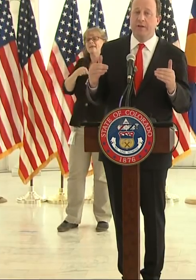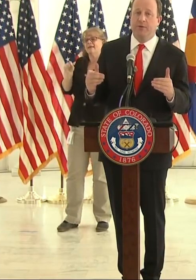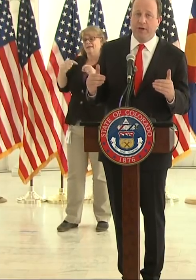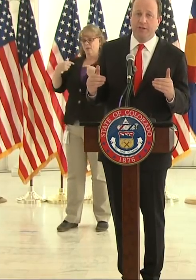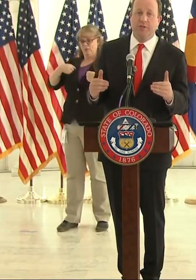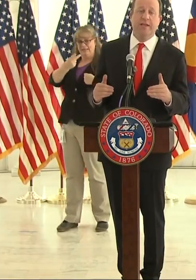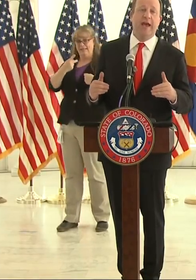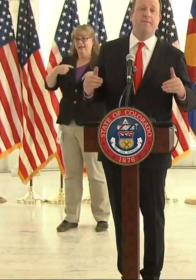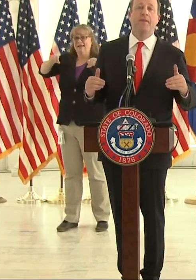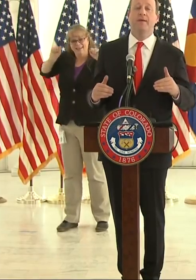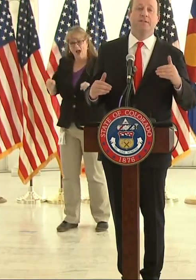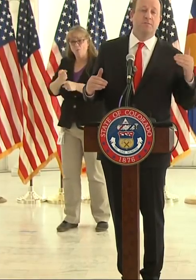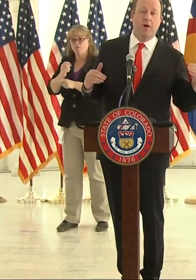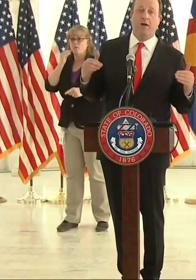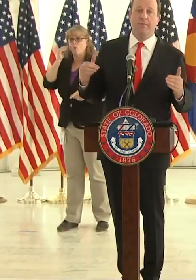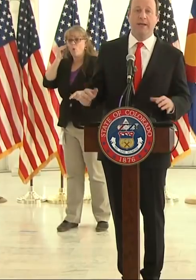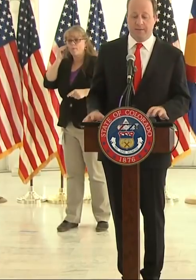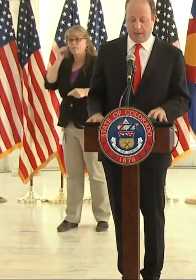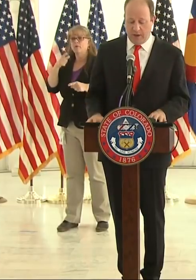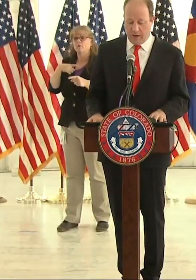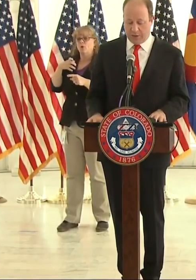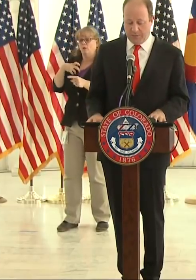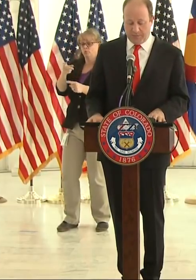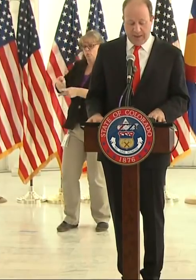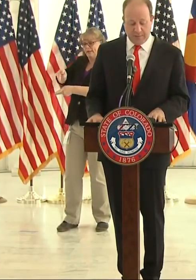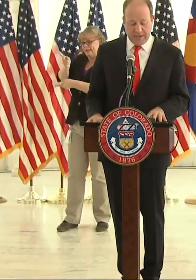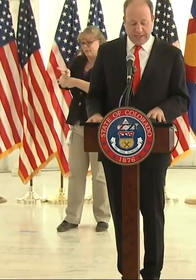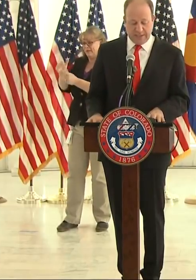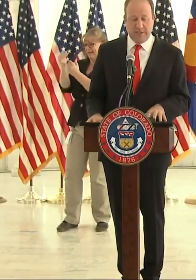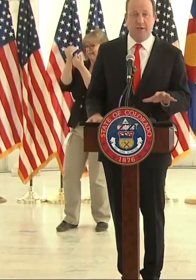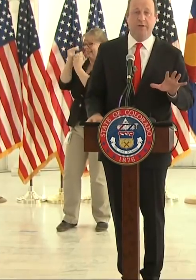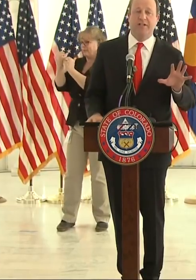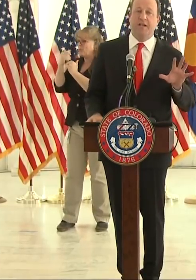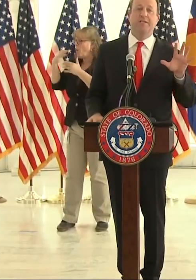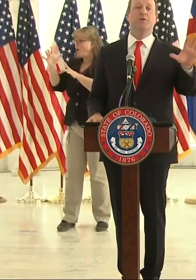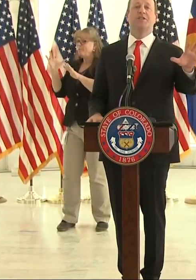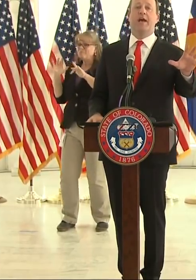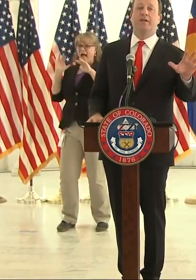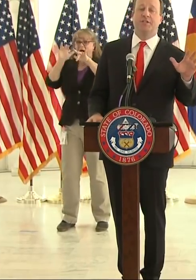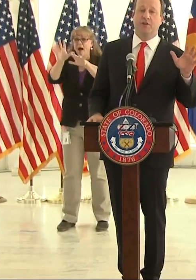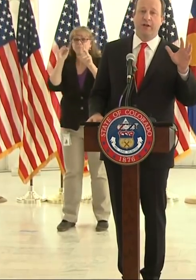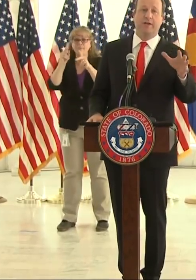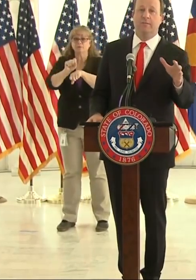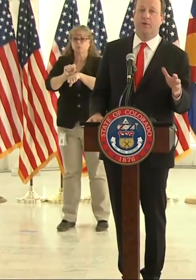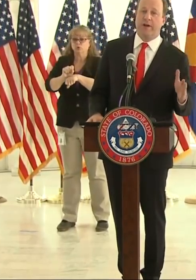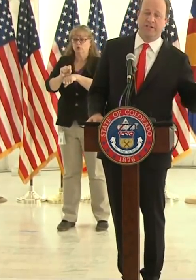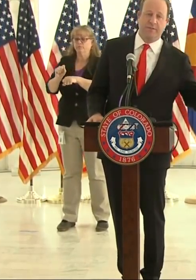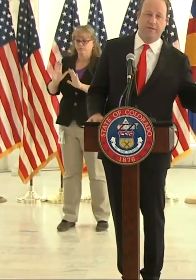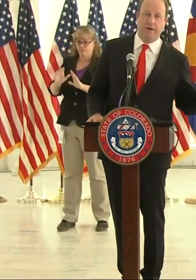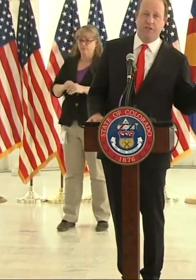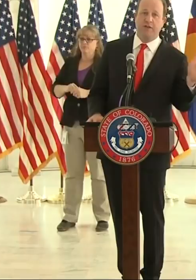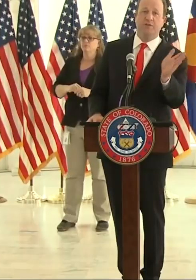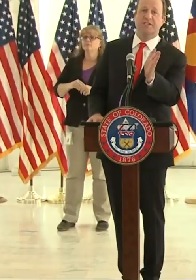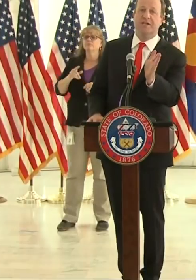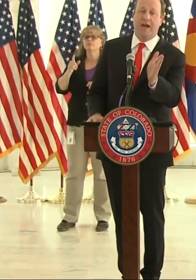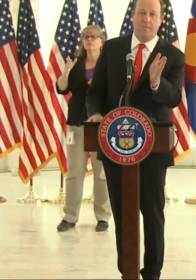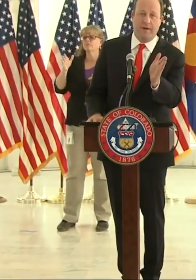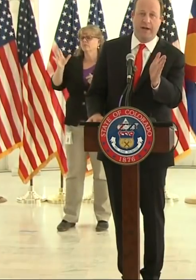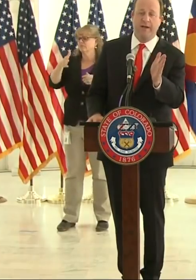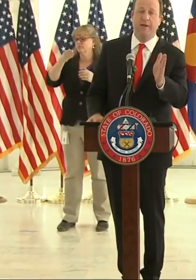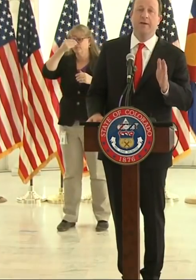every good employer is doing that, small, medium, and large. And we need to continue to do that, just as we challenge the critical employers that have been functioning through